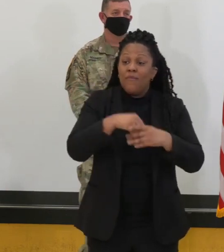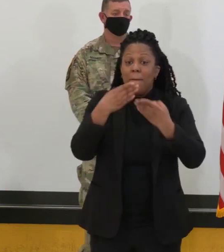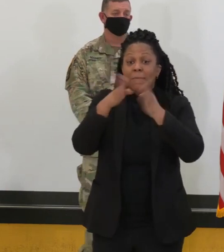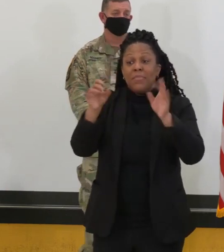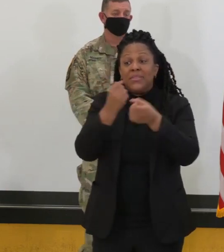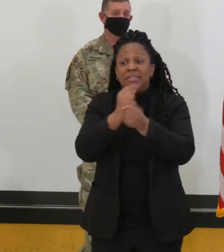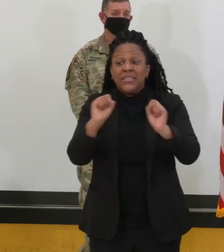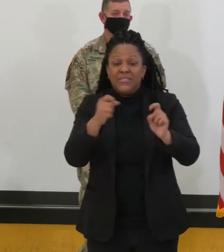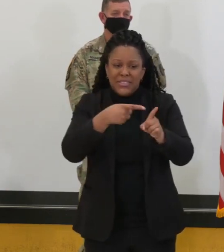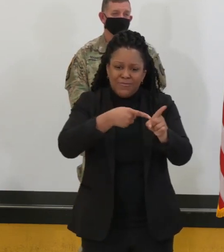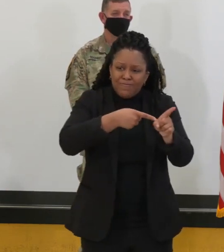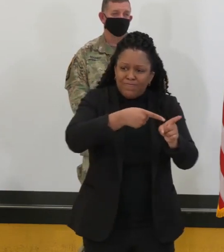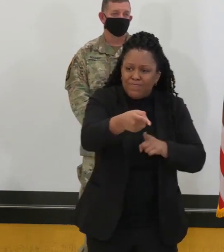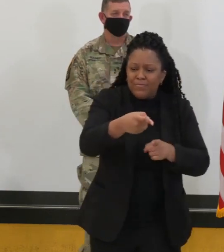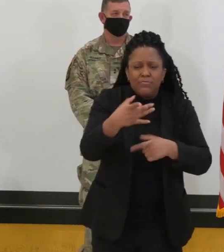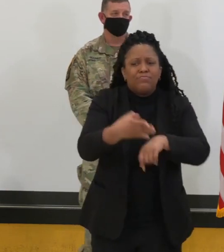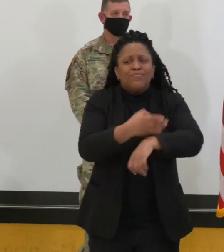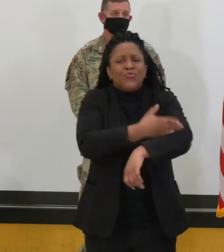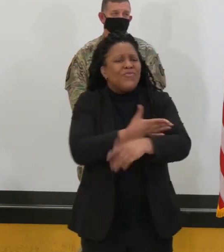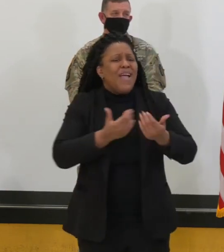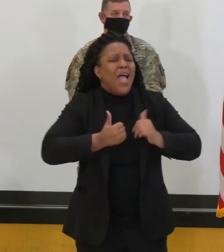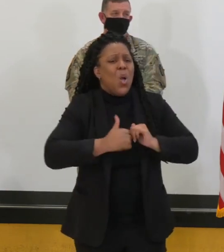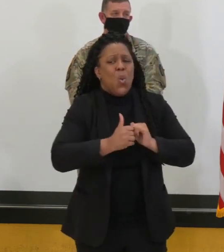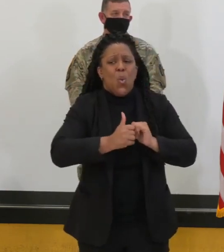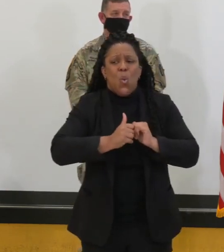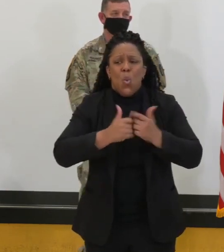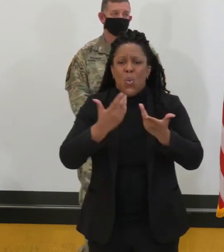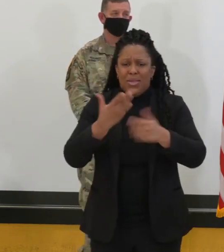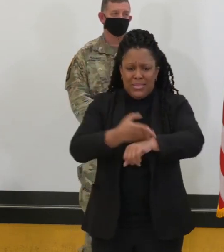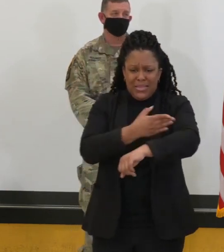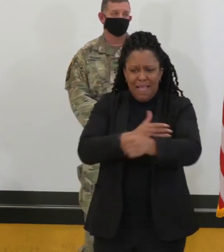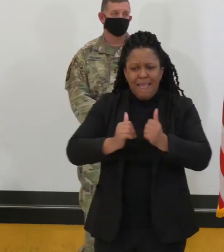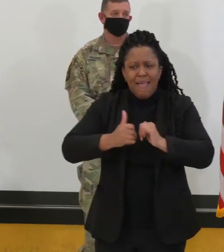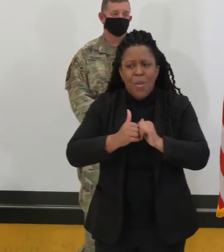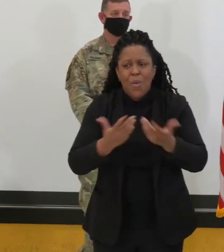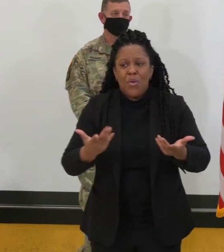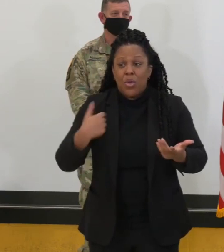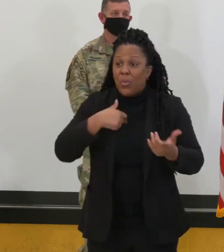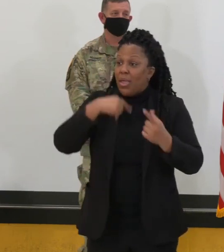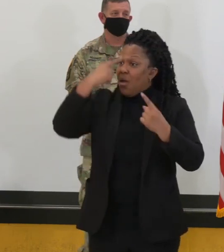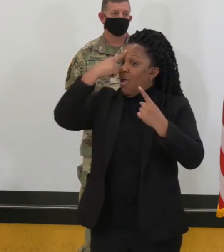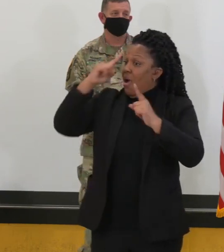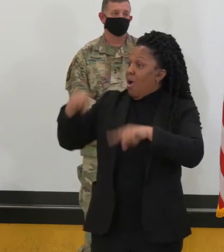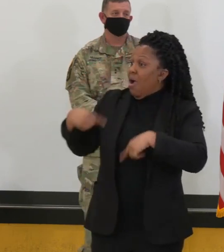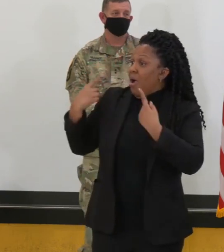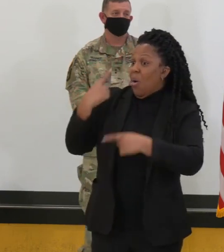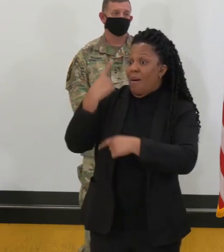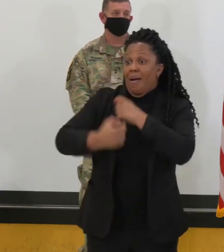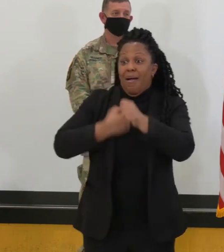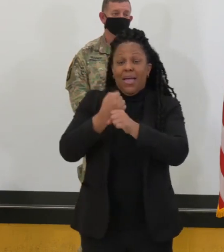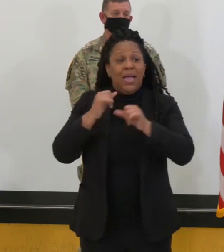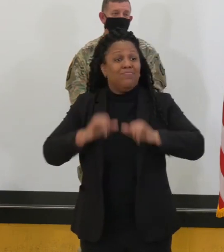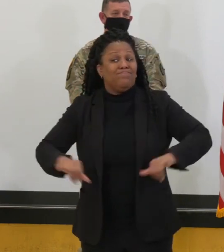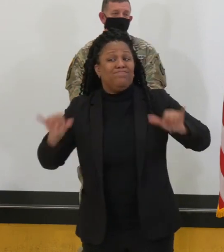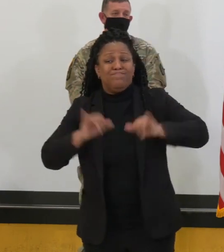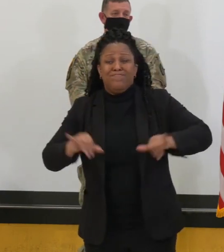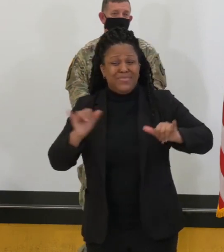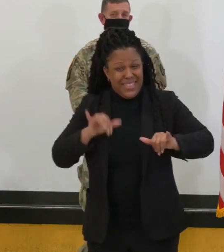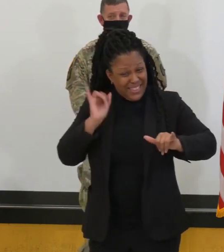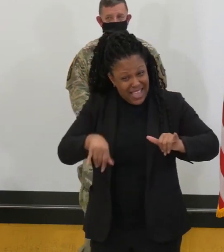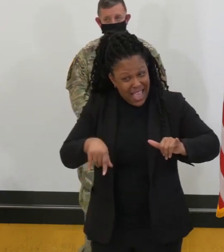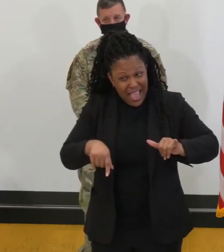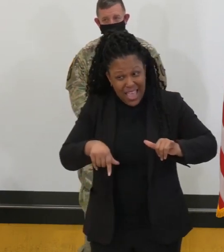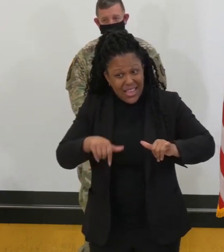There are things that we've done because we've done them the same way for 100 years. That doesn't mean that they can't be changed or that they shouldn't